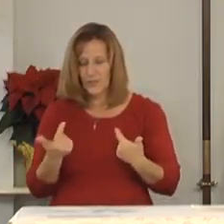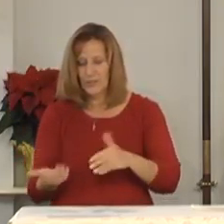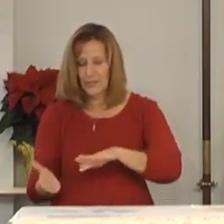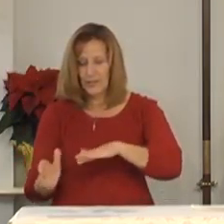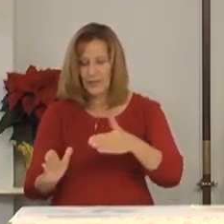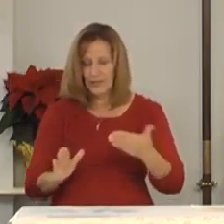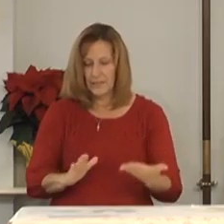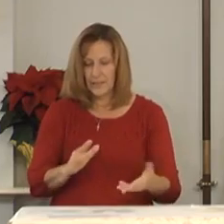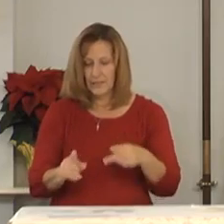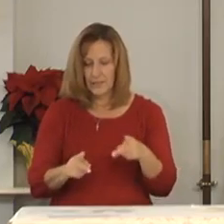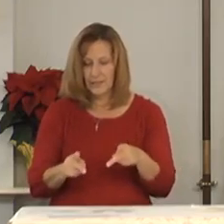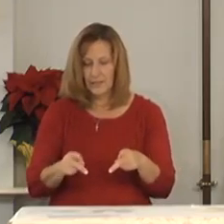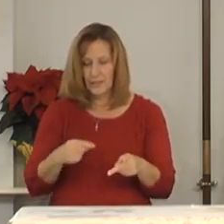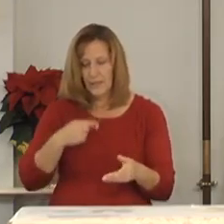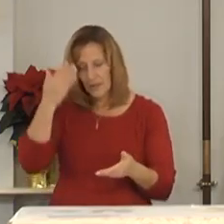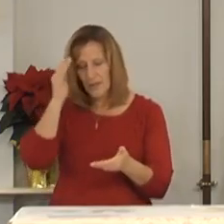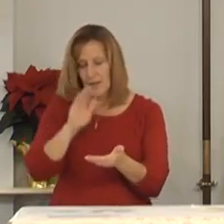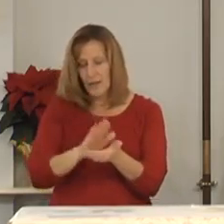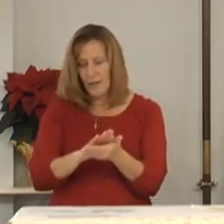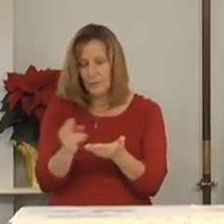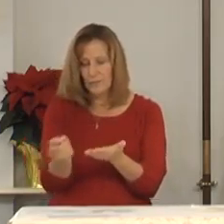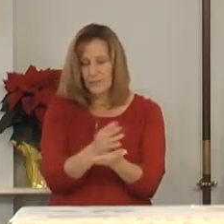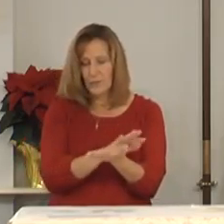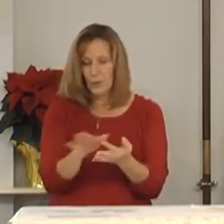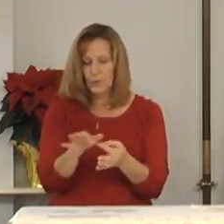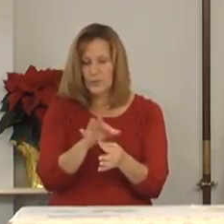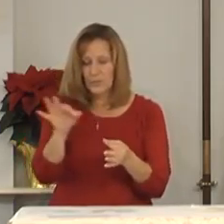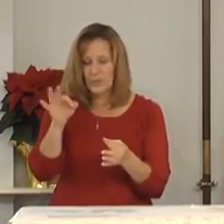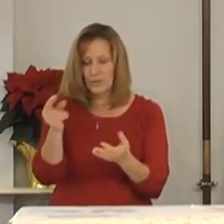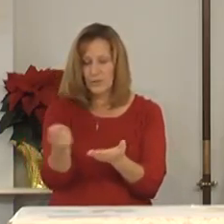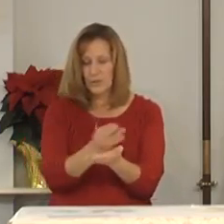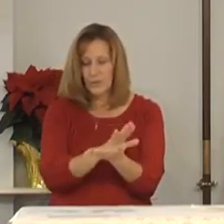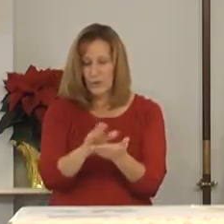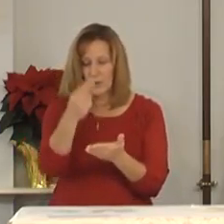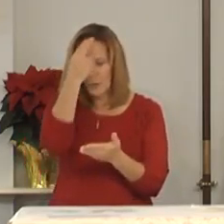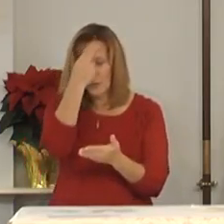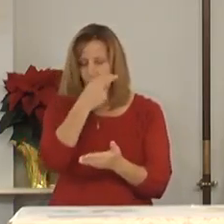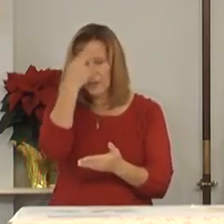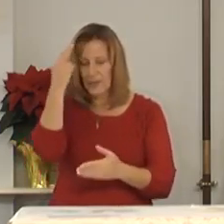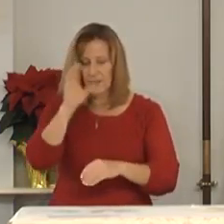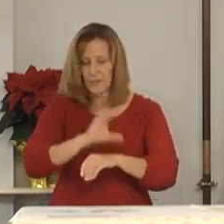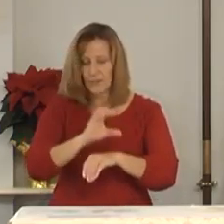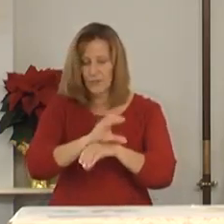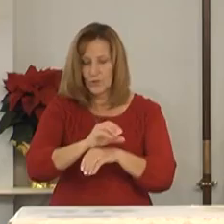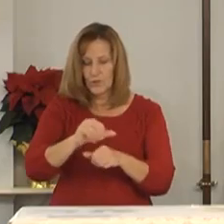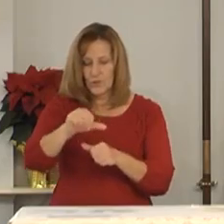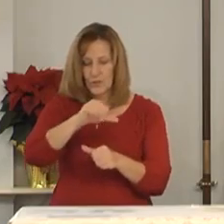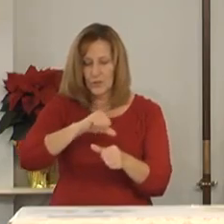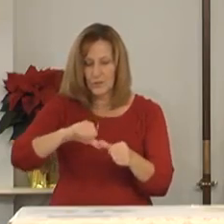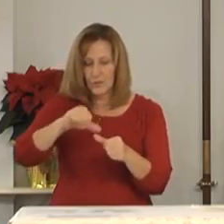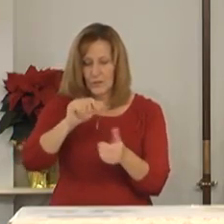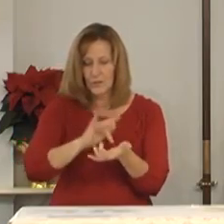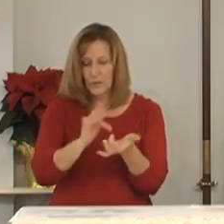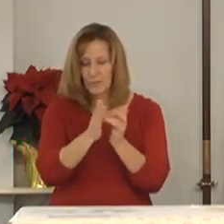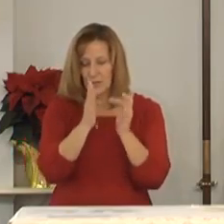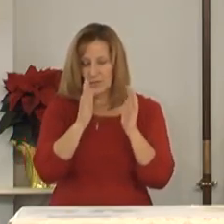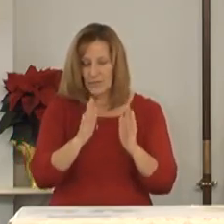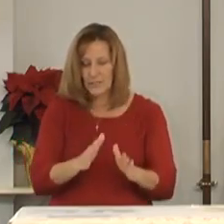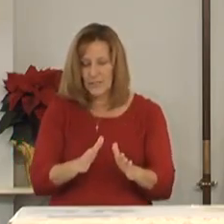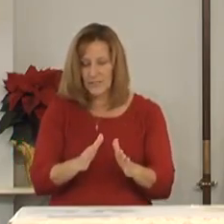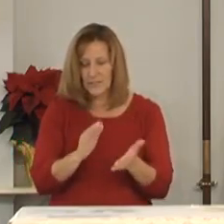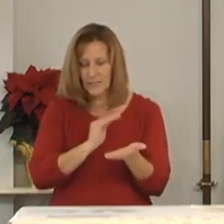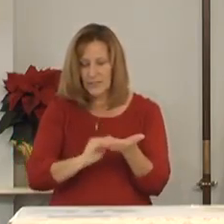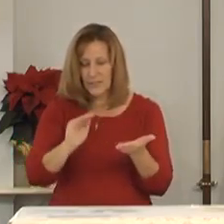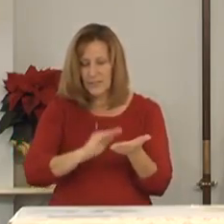the living and the dead. I believe in the Holy Spirit, the Holy Catholic Church, the communion